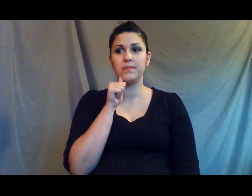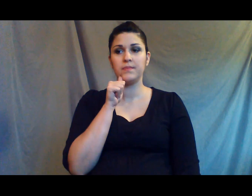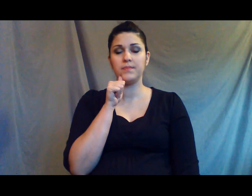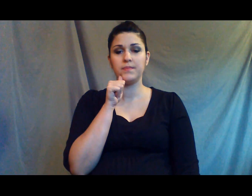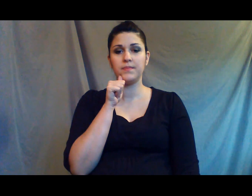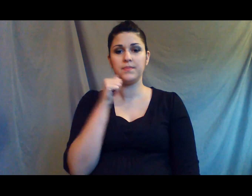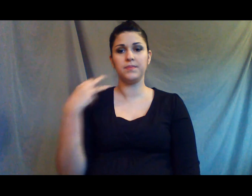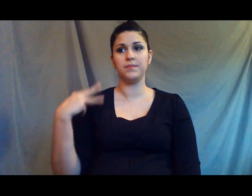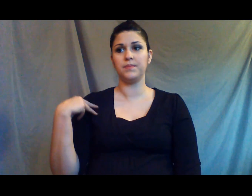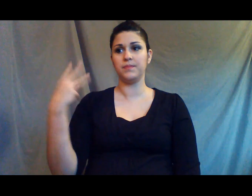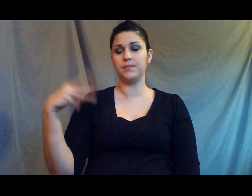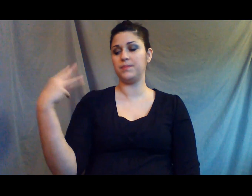Thank you.